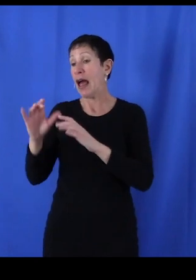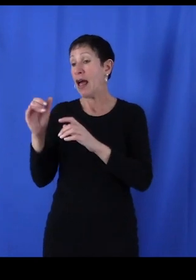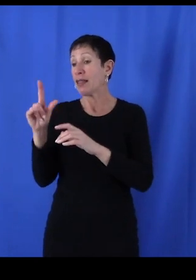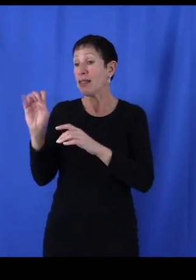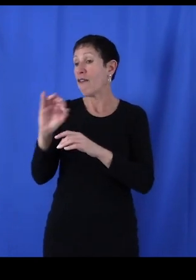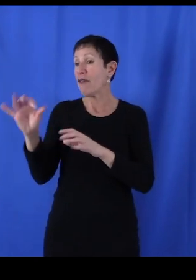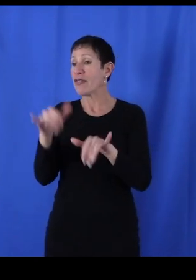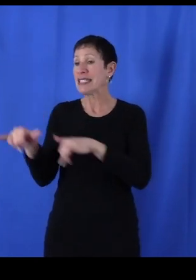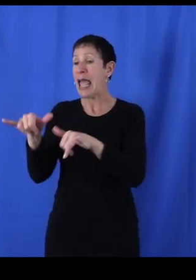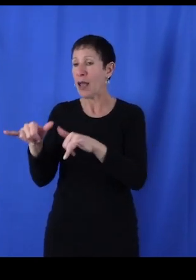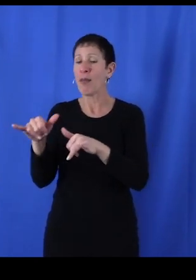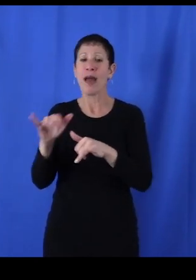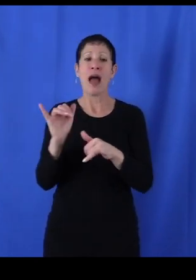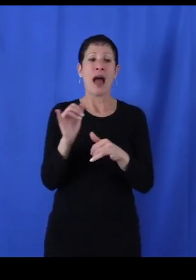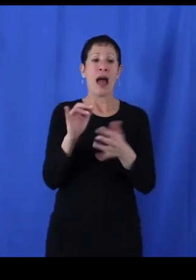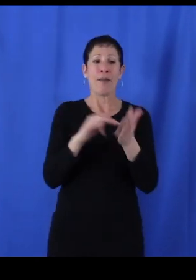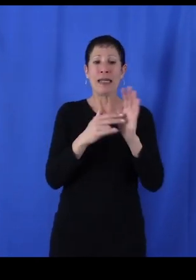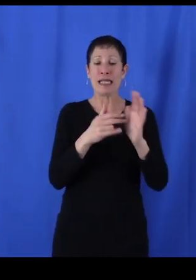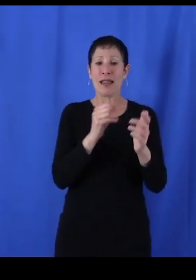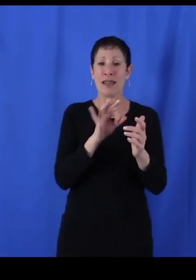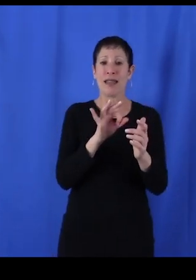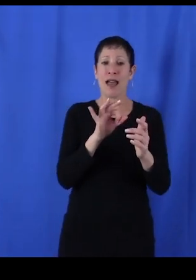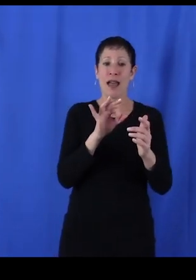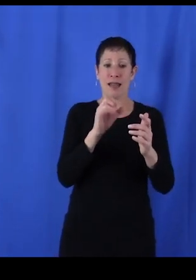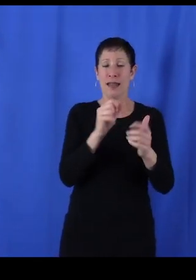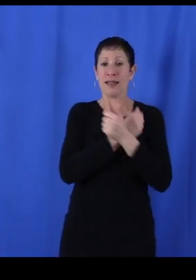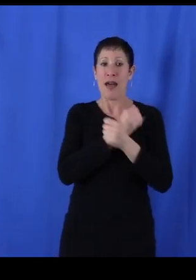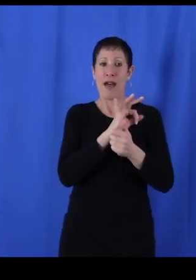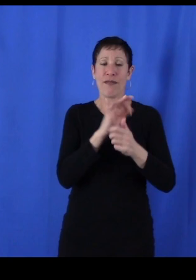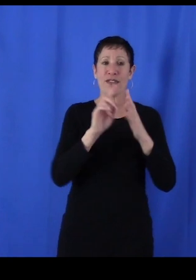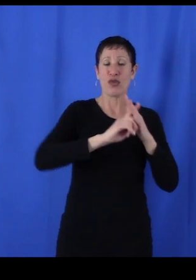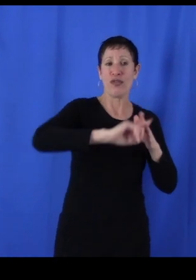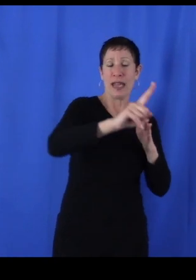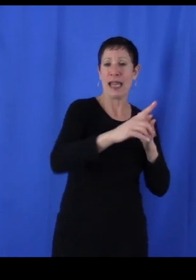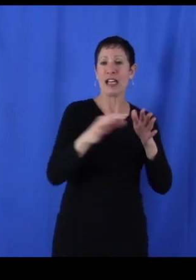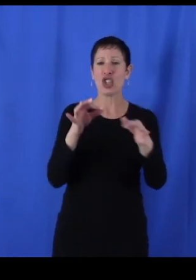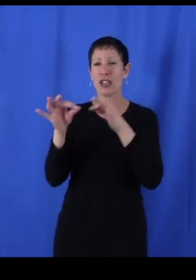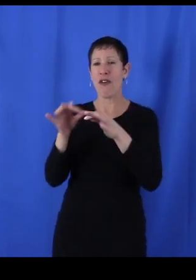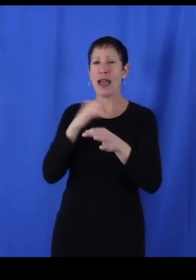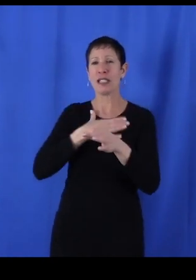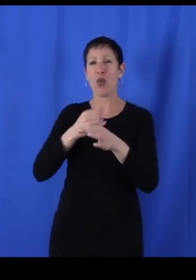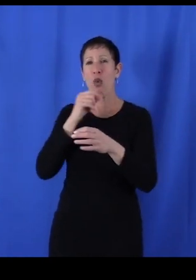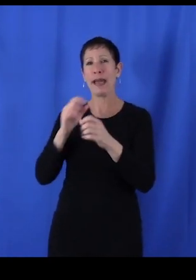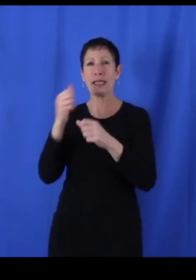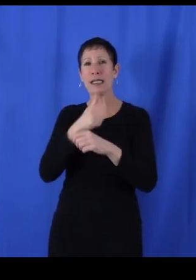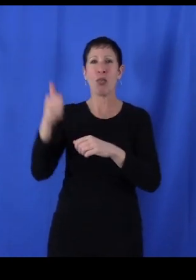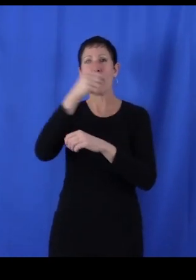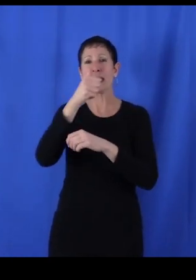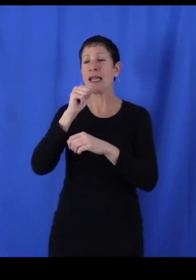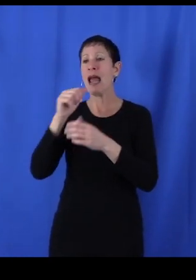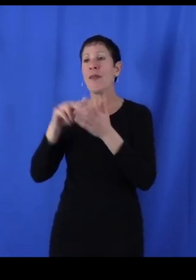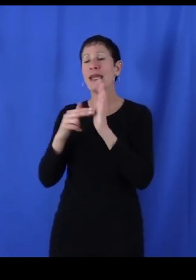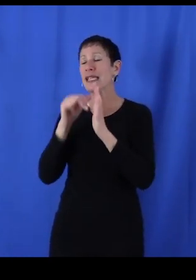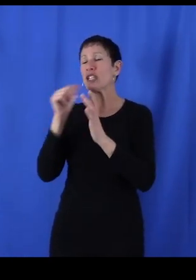the desire to flee, justifies modern definitions of white supremacism, which claim not to hate others, but